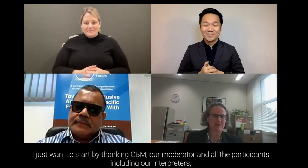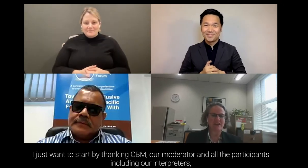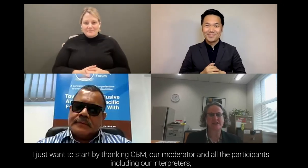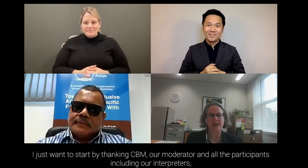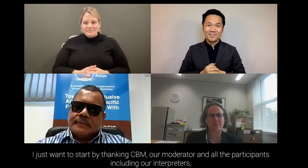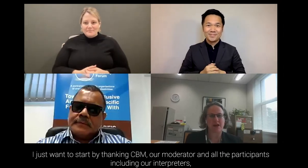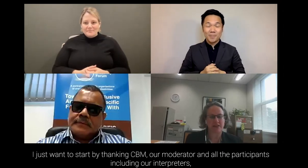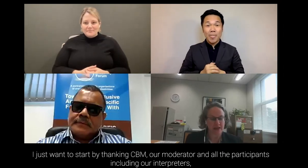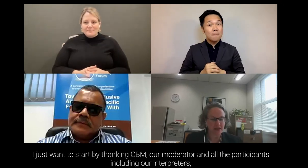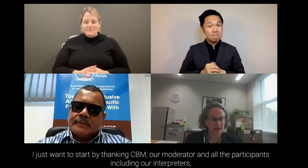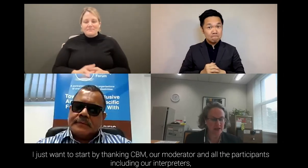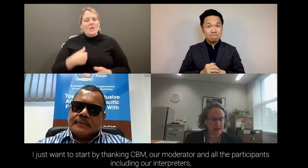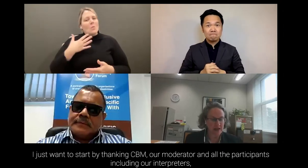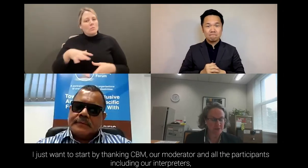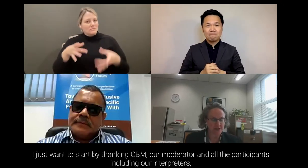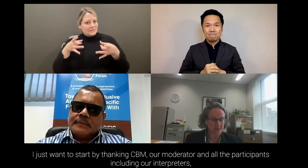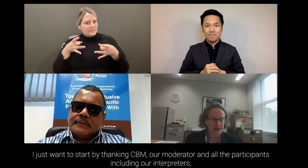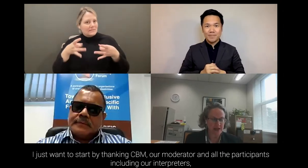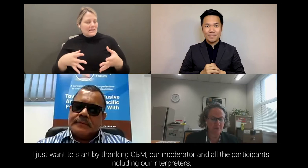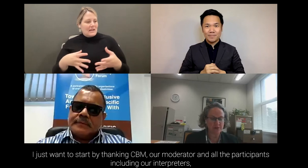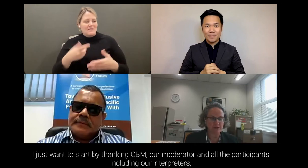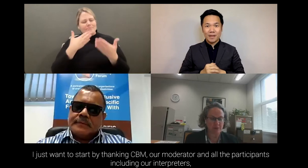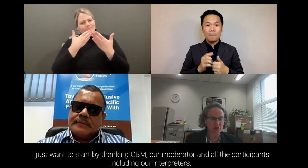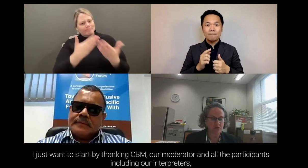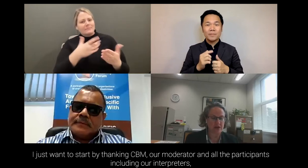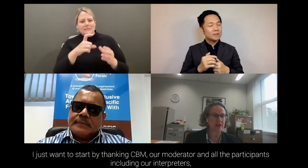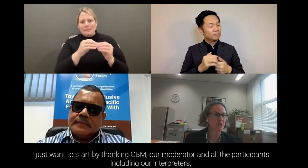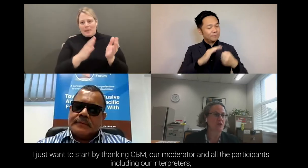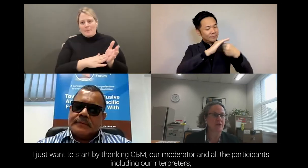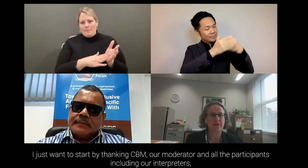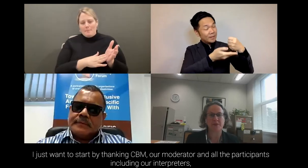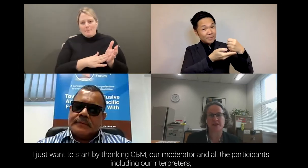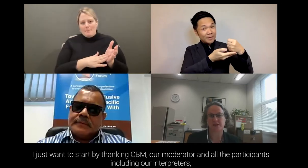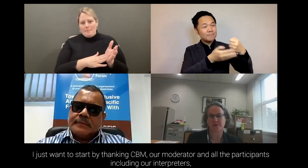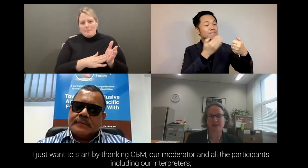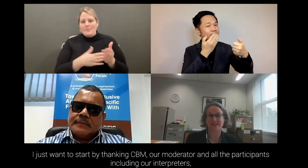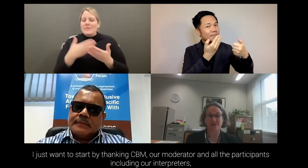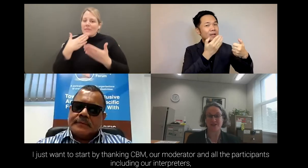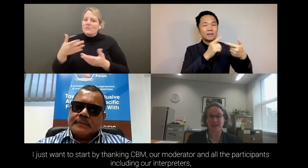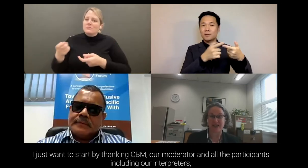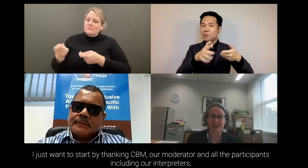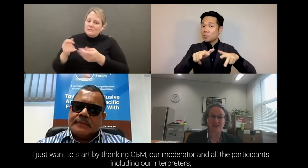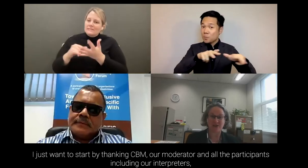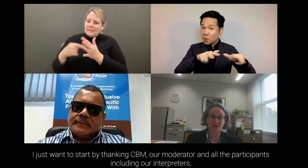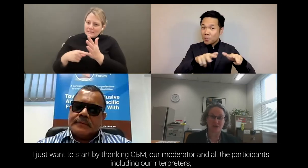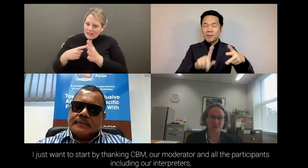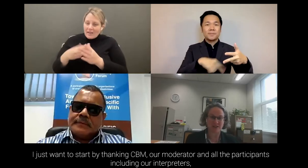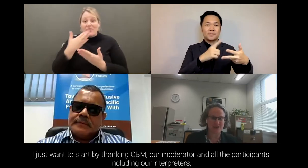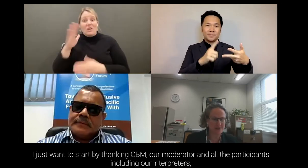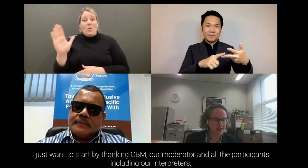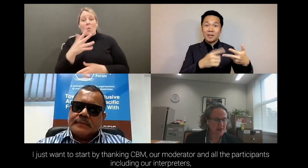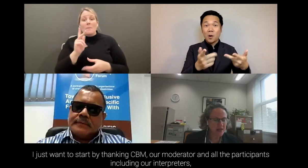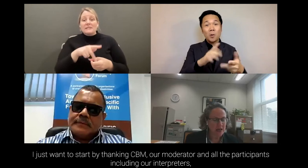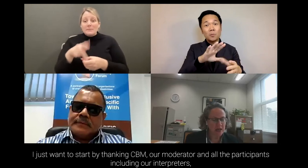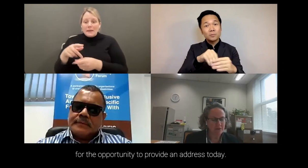I just wanted to start by thanking CBM, to our moderator, and all of the participants, including our